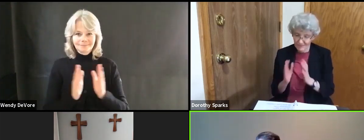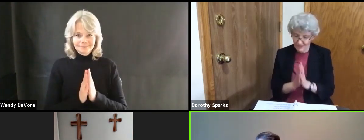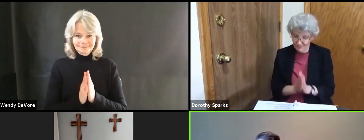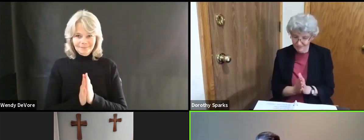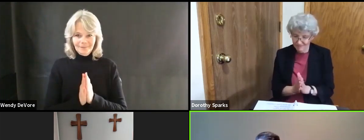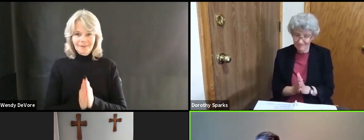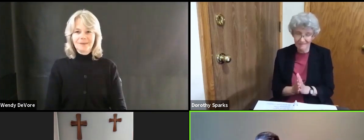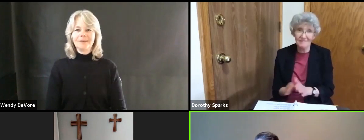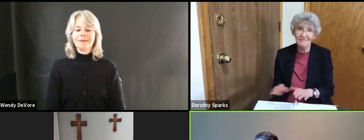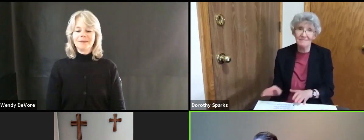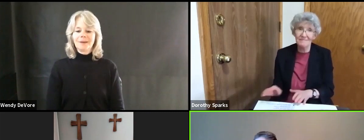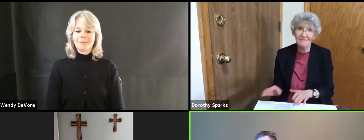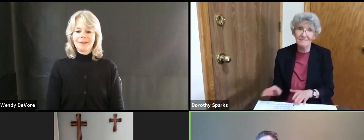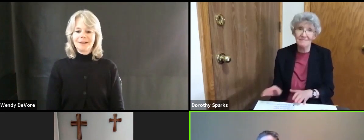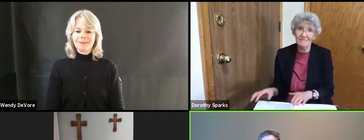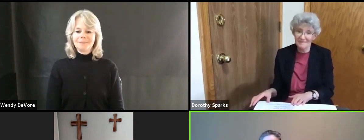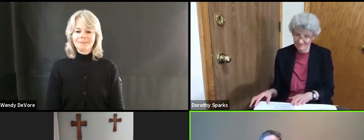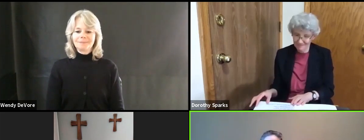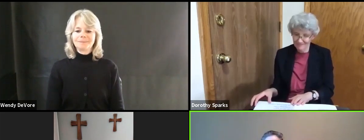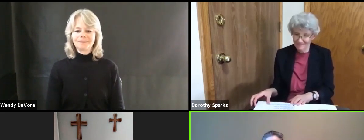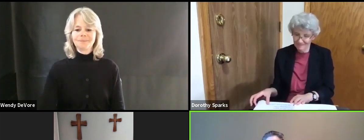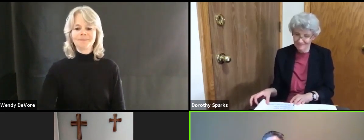Amen.